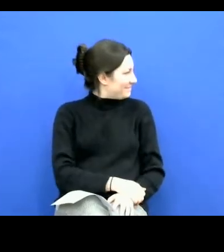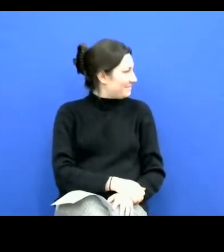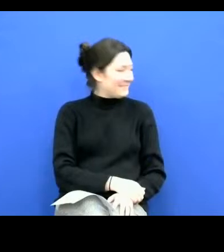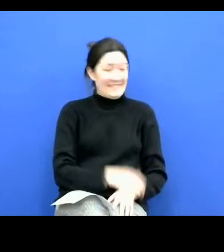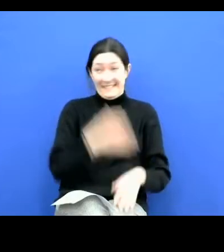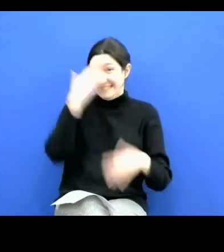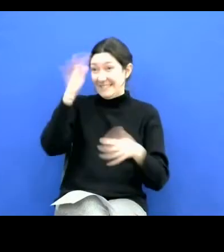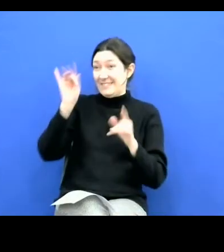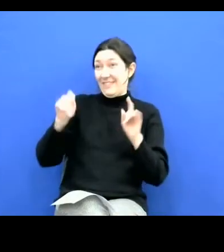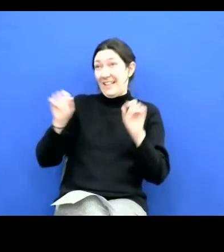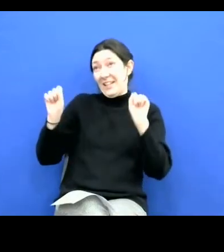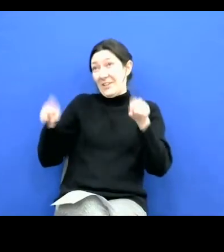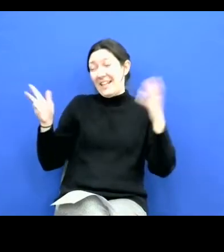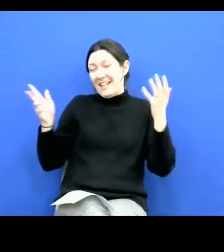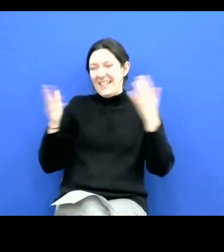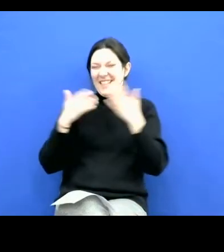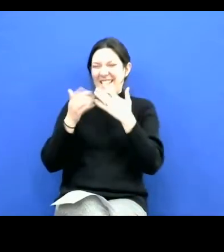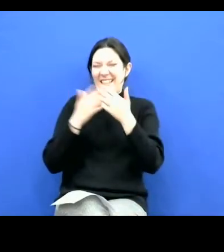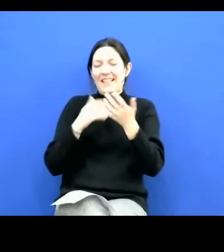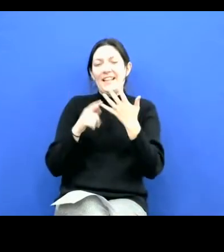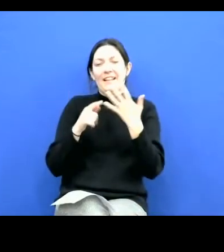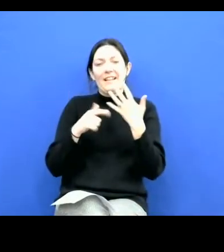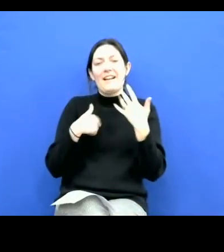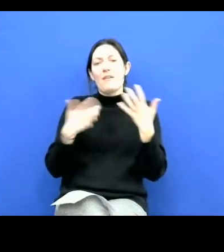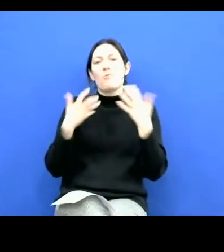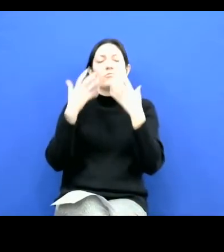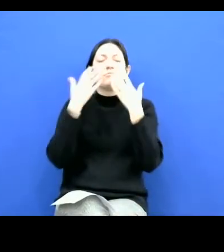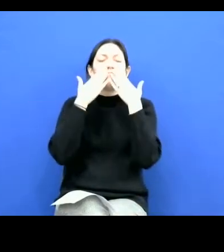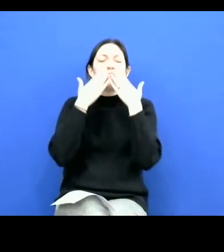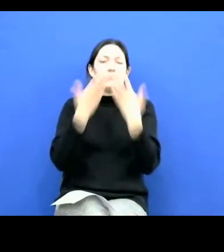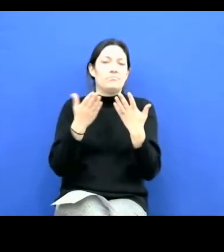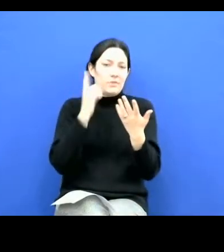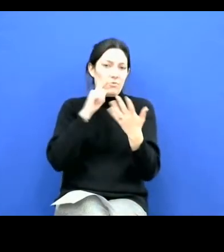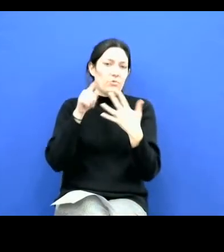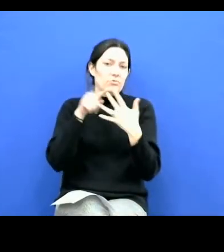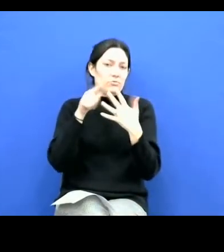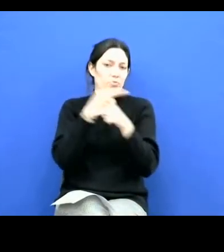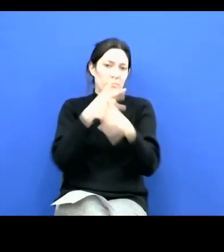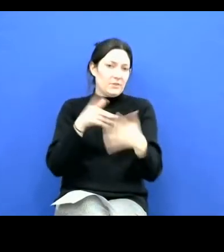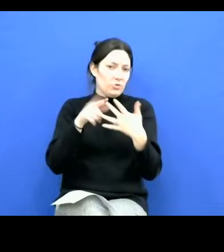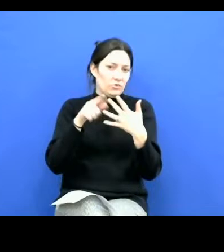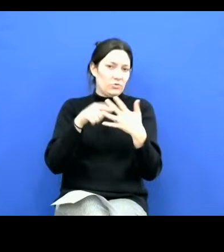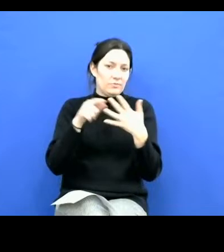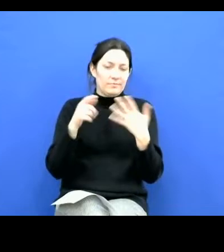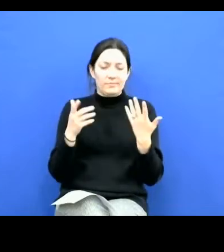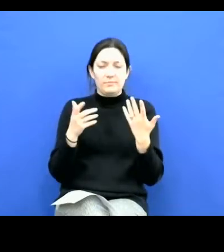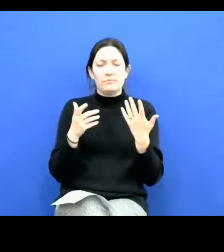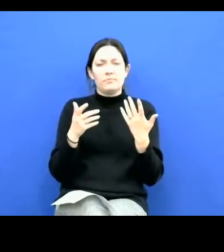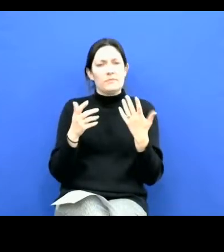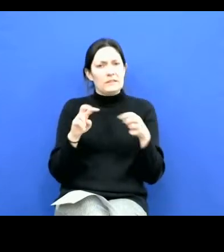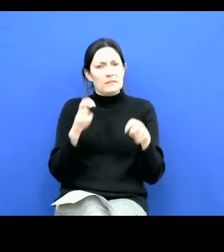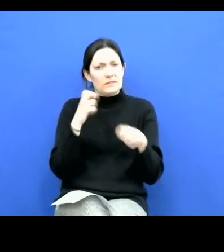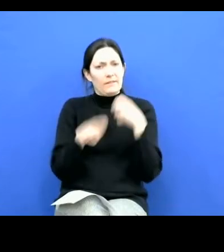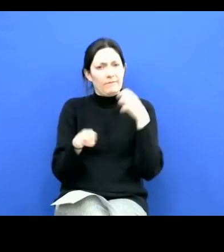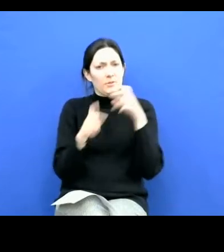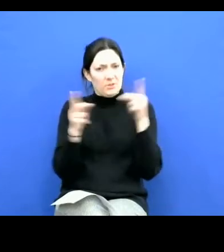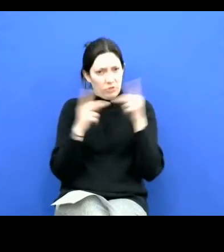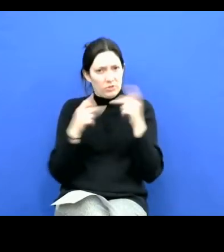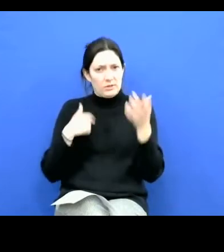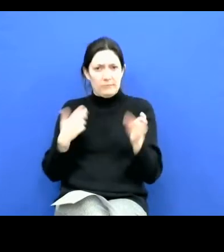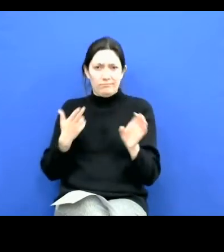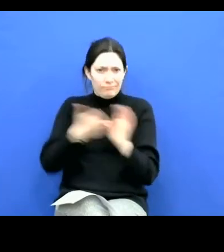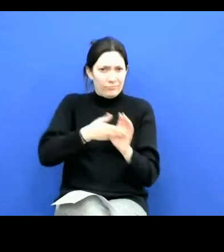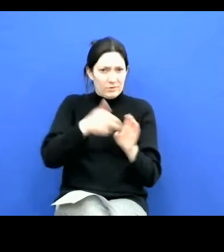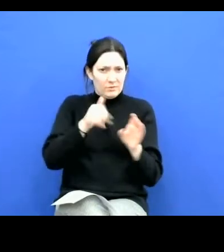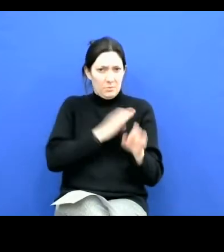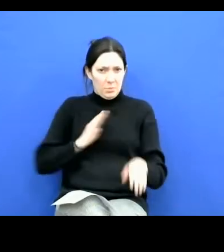do that, so. I just want to thank you Supervisor Schultz. You know, it was a tough position when I came on this board 4